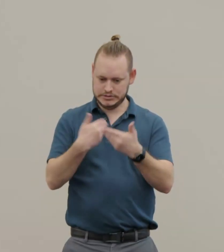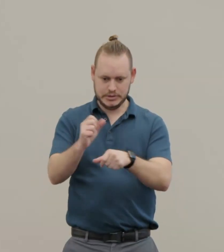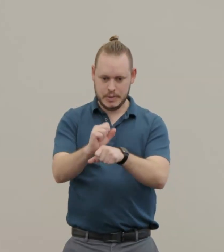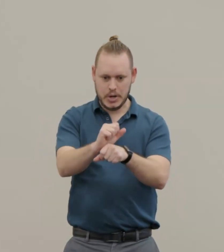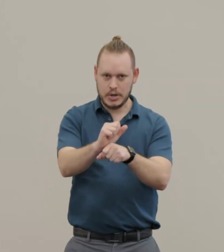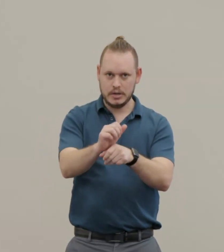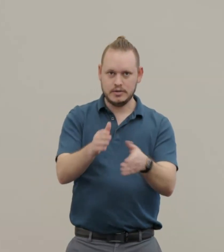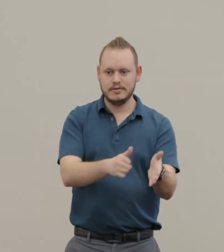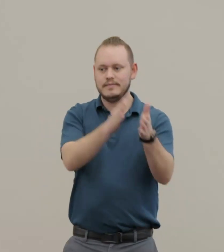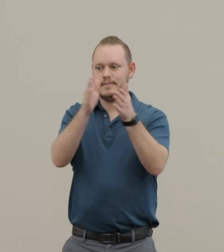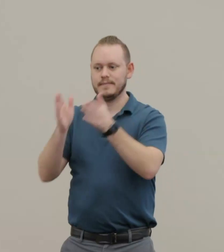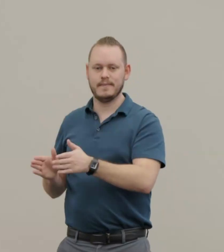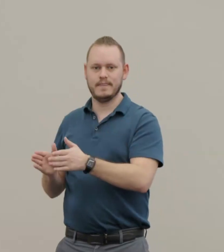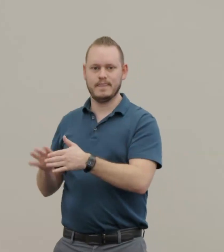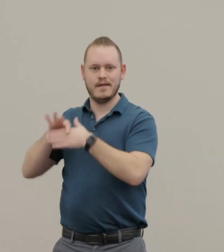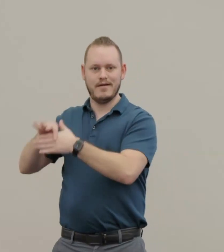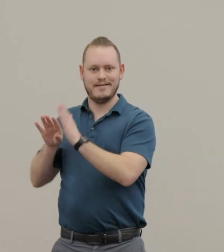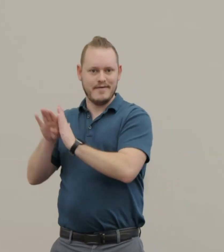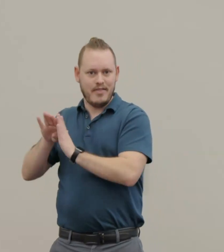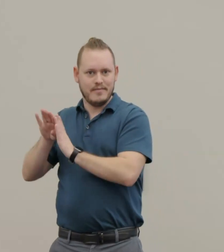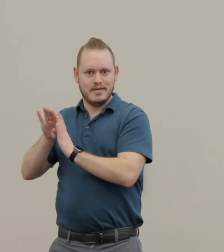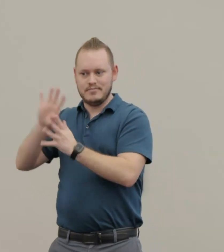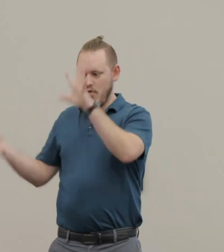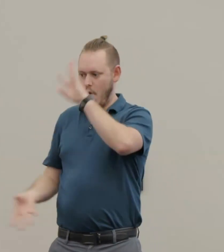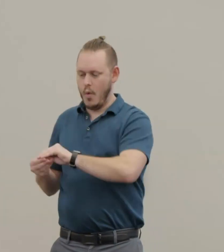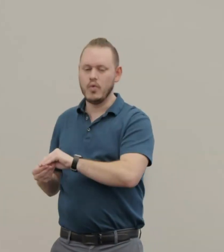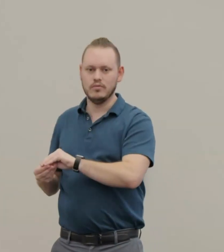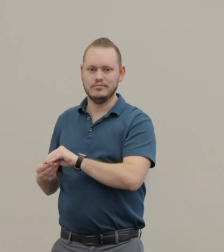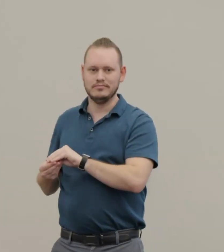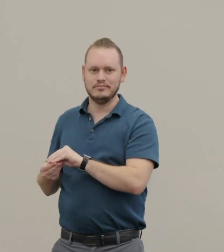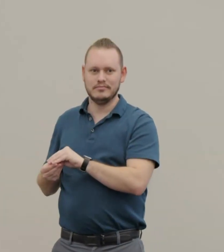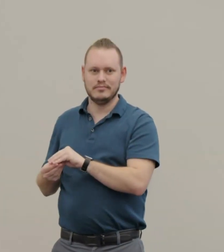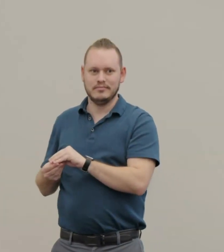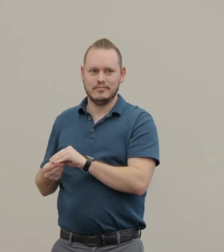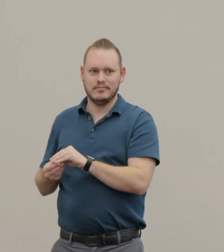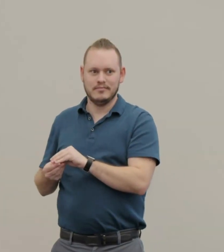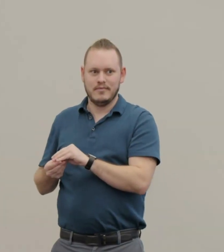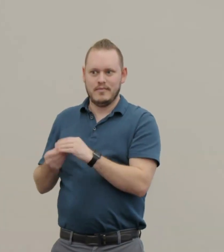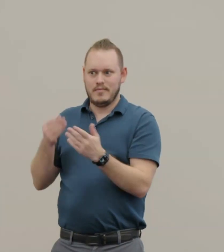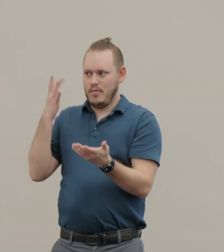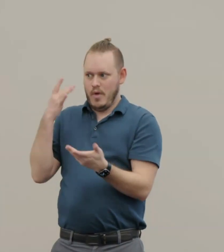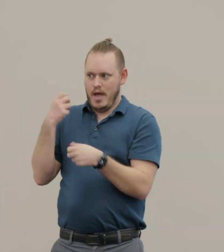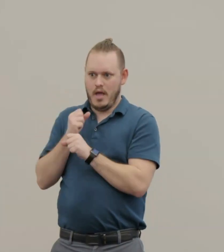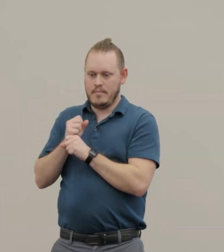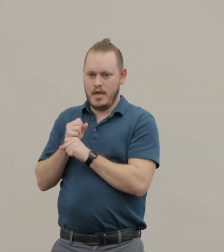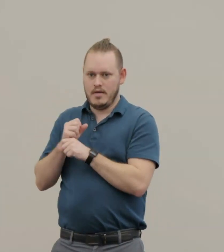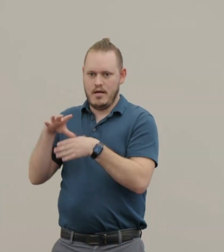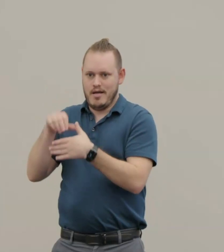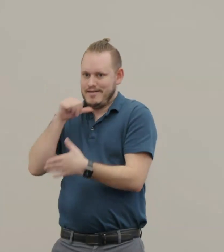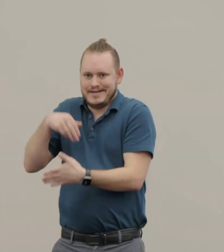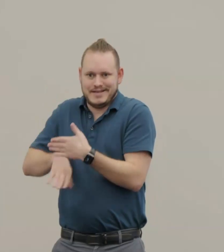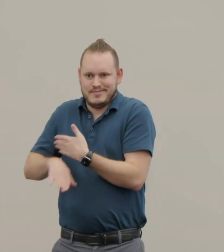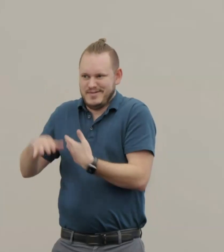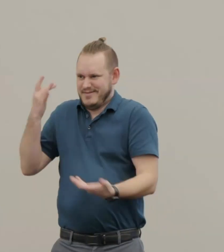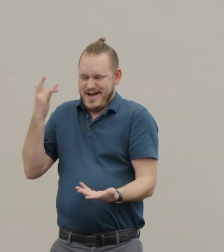And then the content development as a whole. Again, how do we not make inaccessible content? Does that